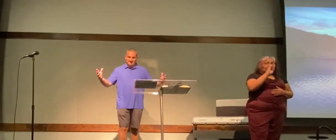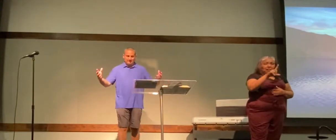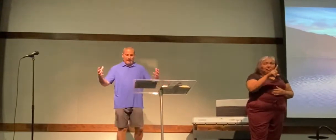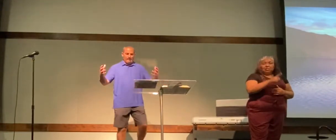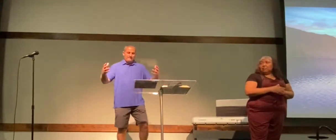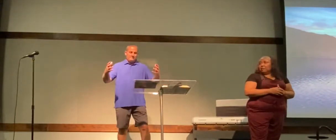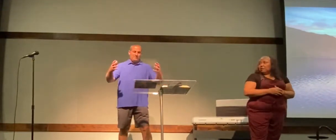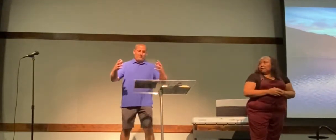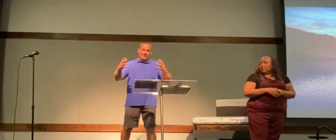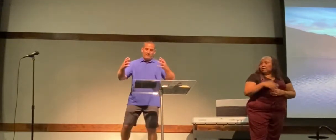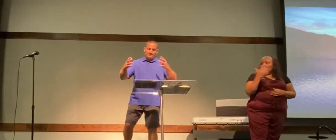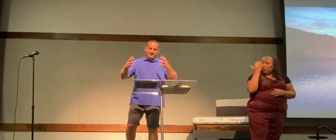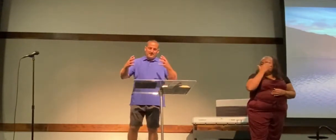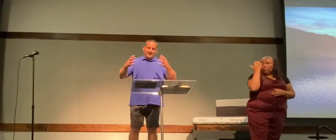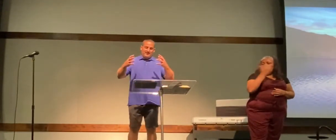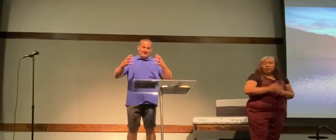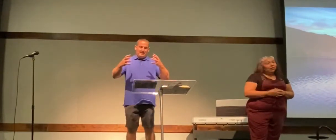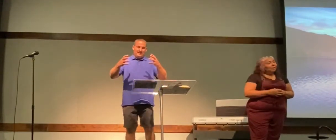Ezekiel,